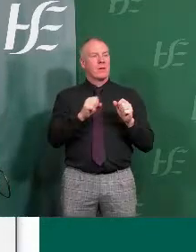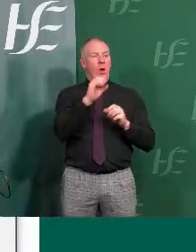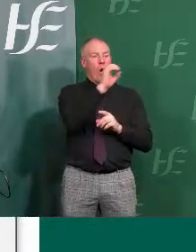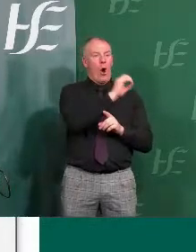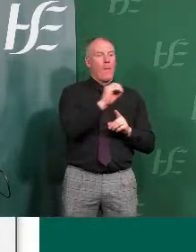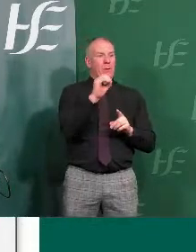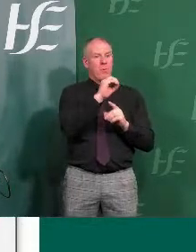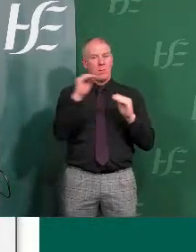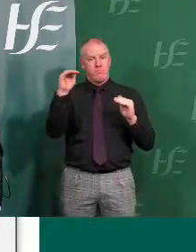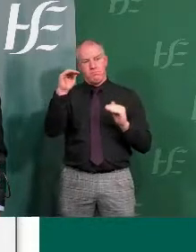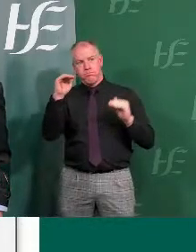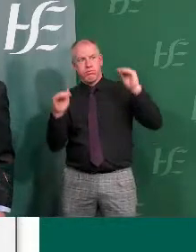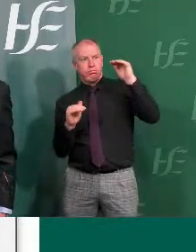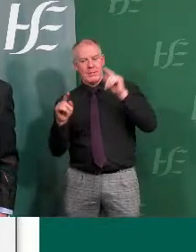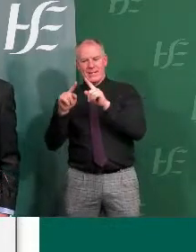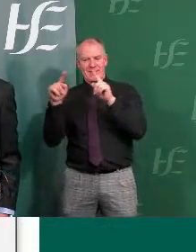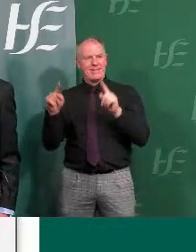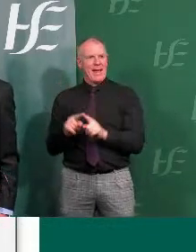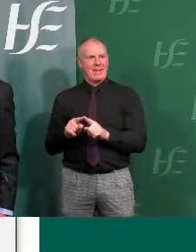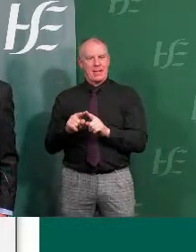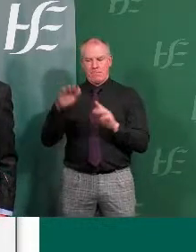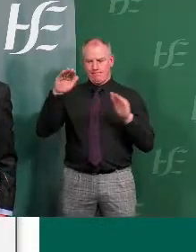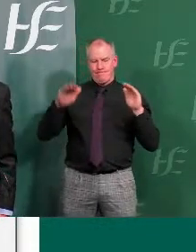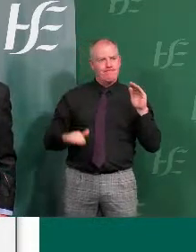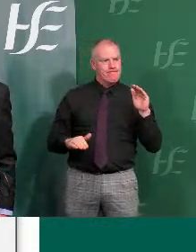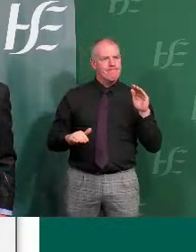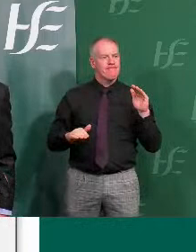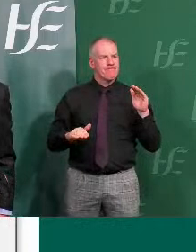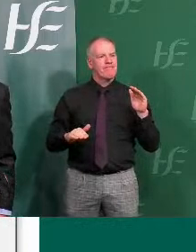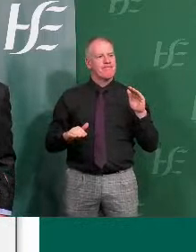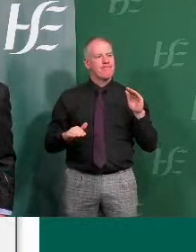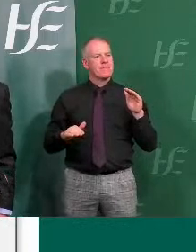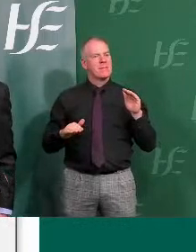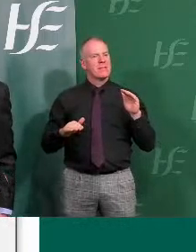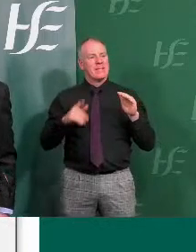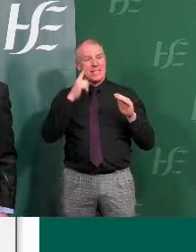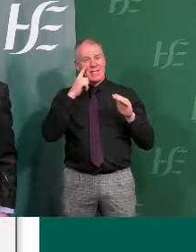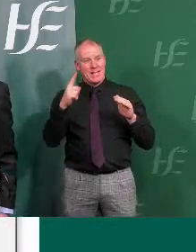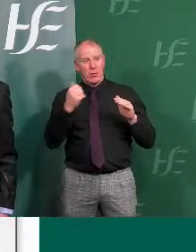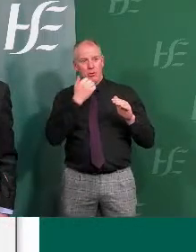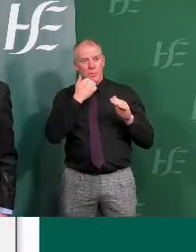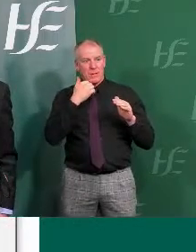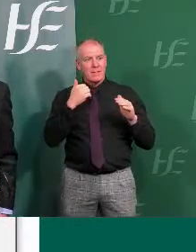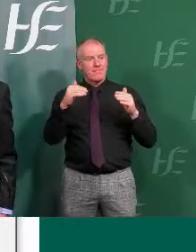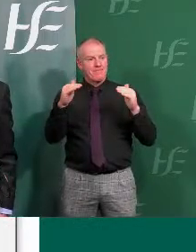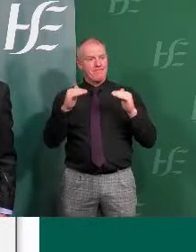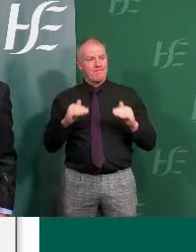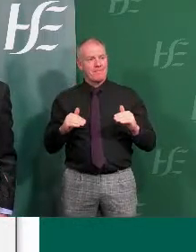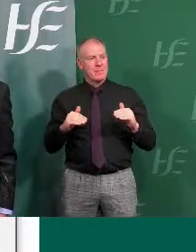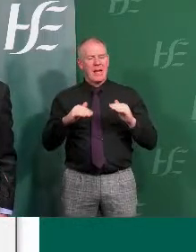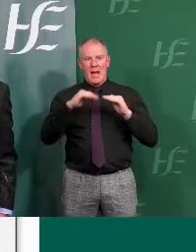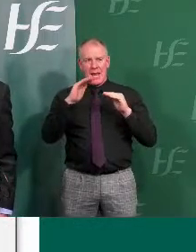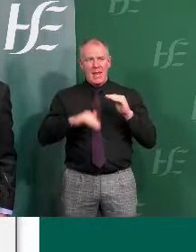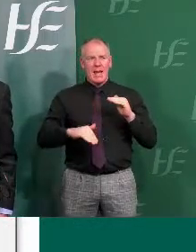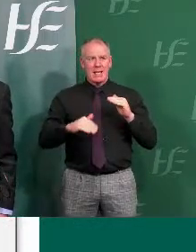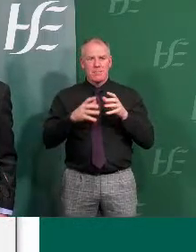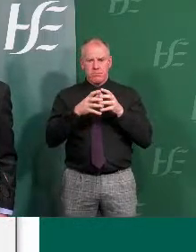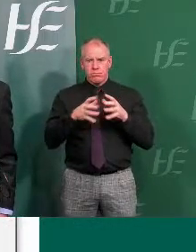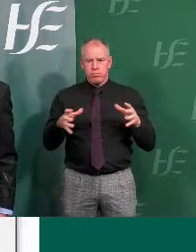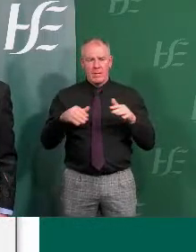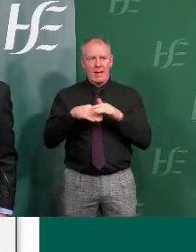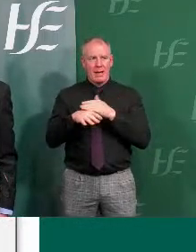over 90% of cases now. The middle graph shows again the hospitalizations, again less sharp rise, but